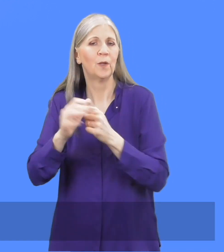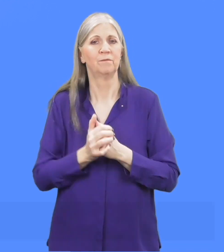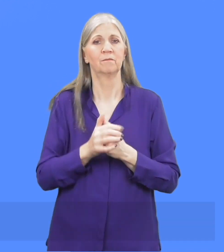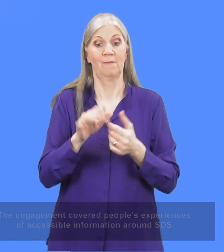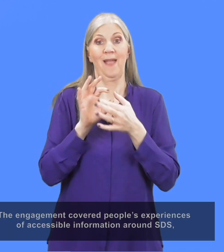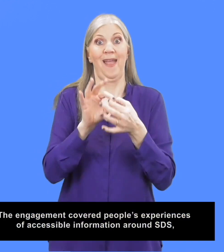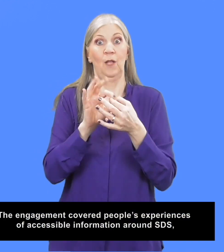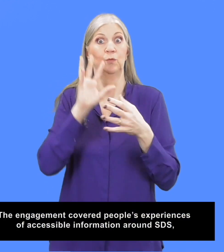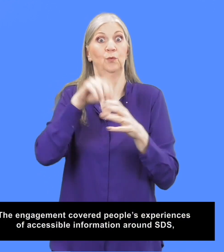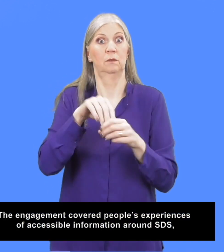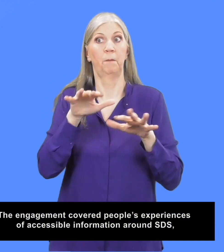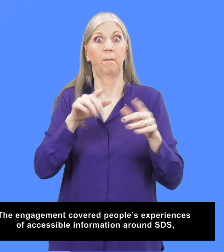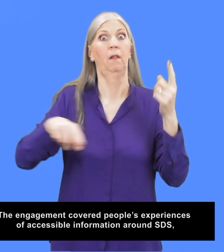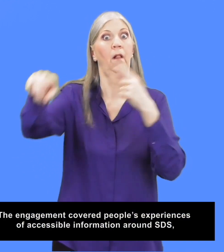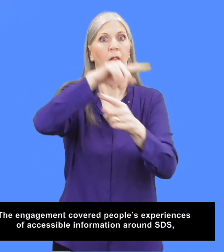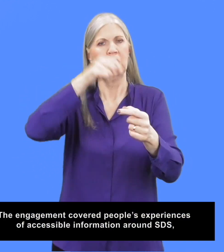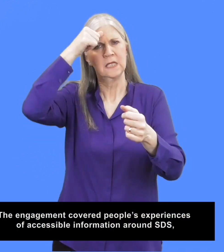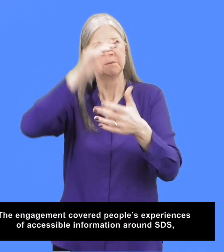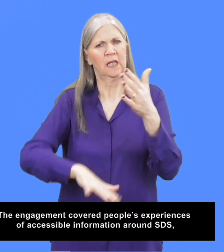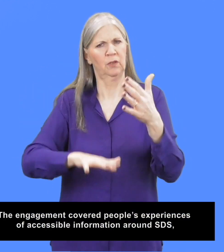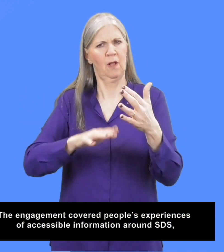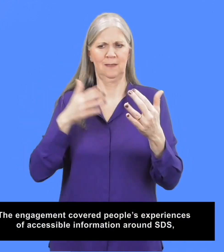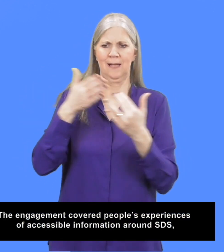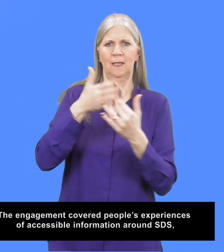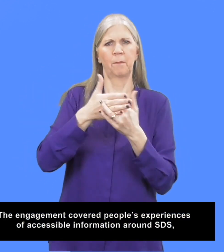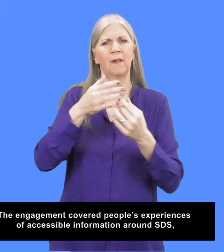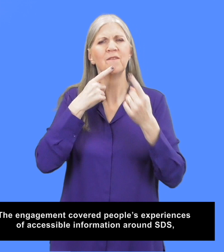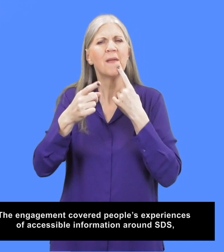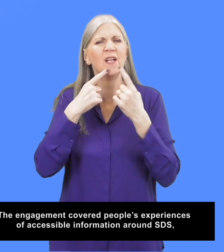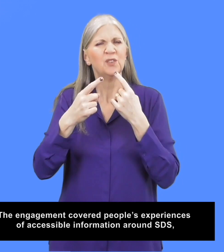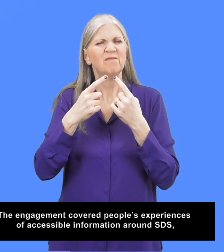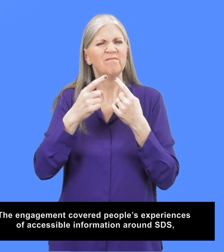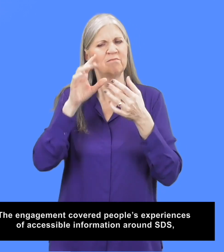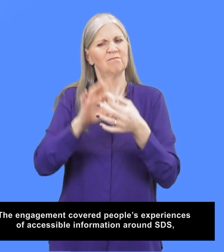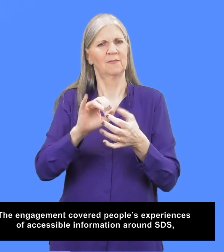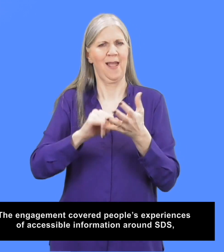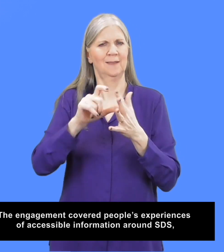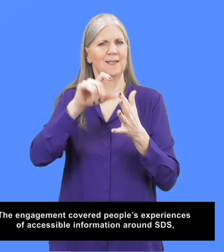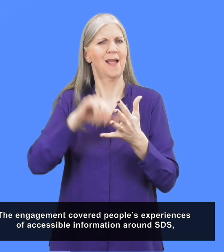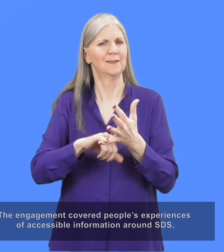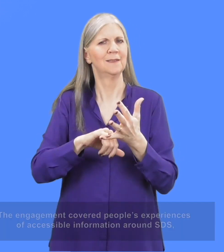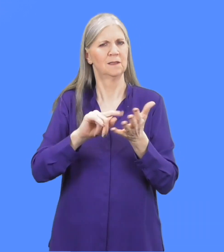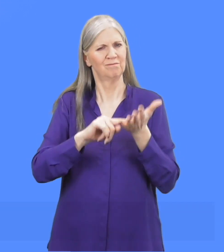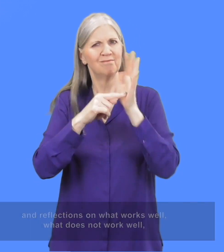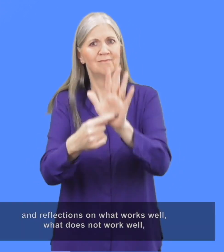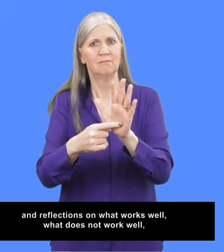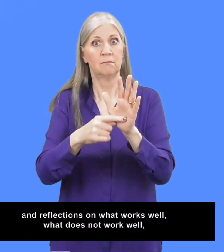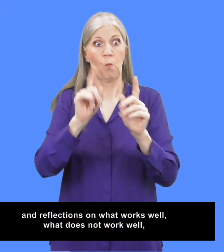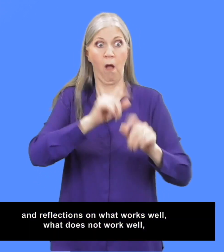The engagement covered people's experiences of accessible information around SDS, and reflections